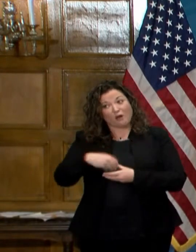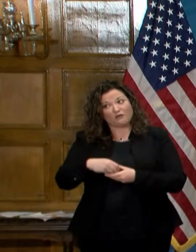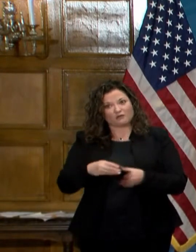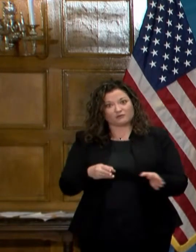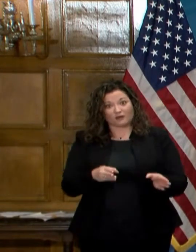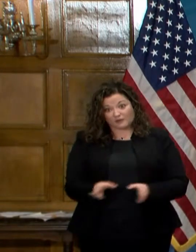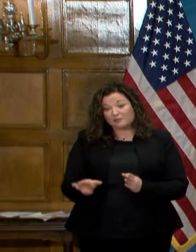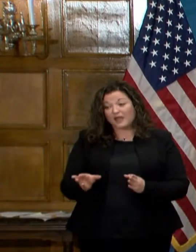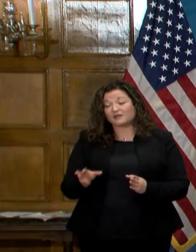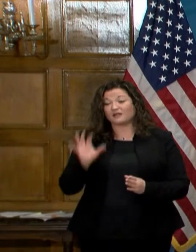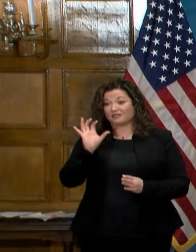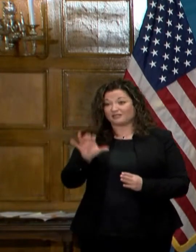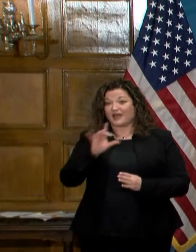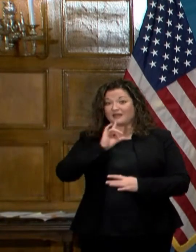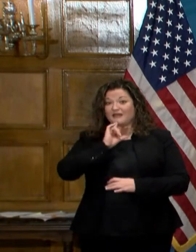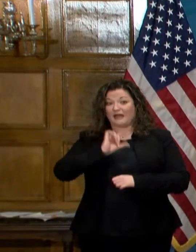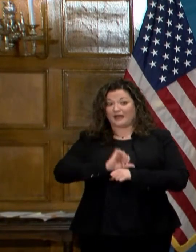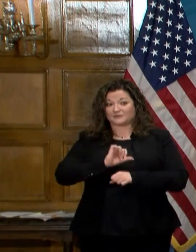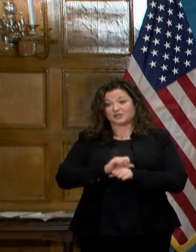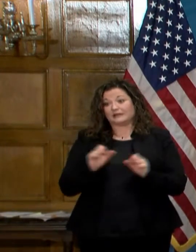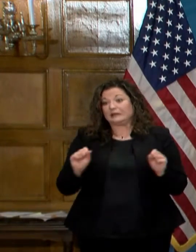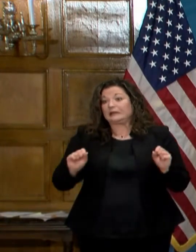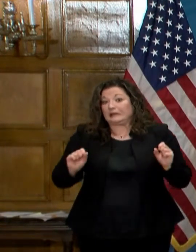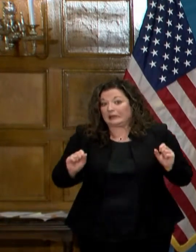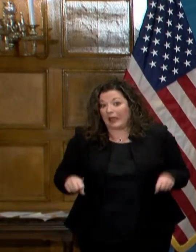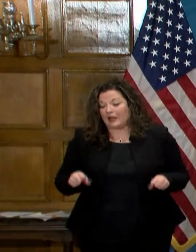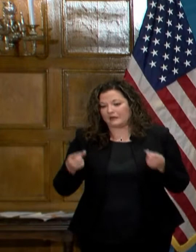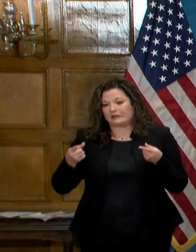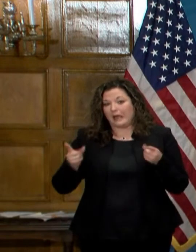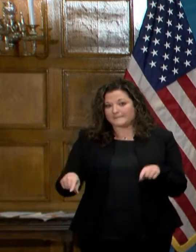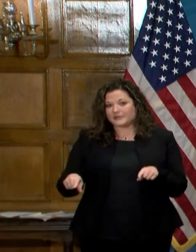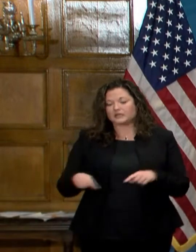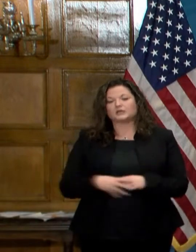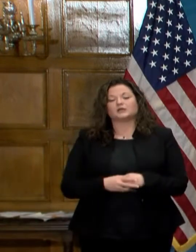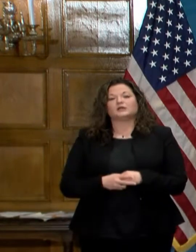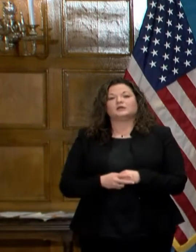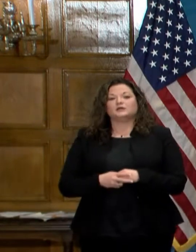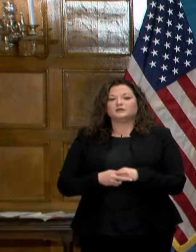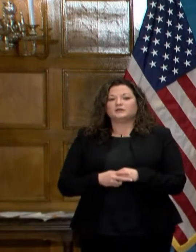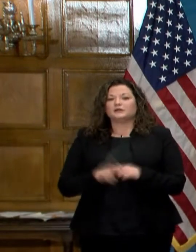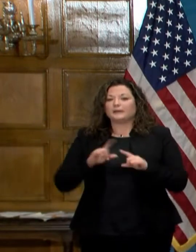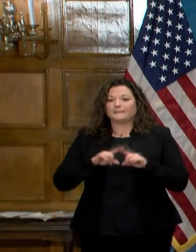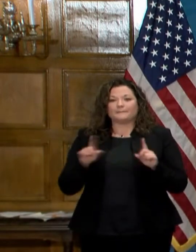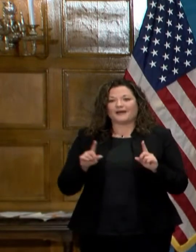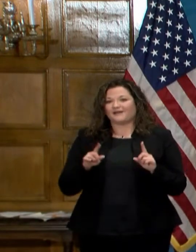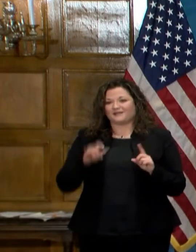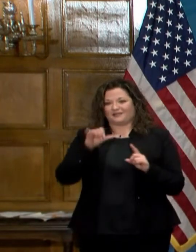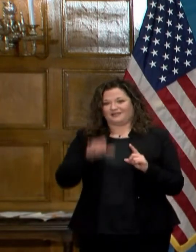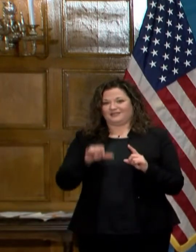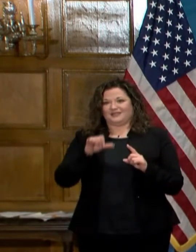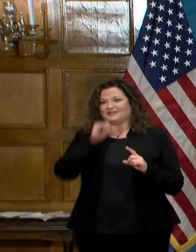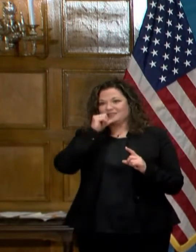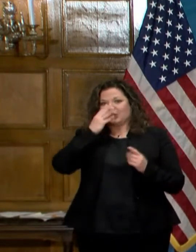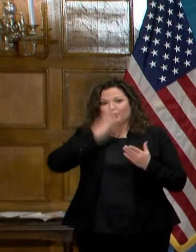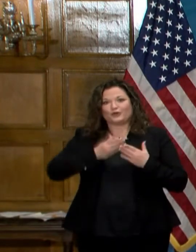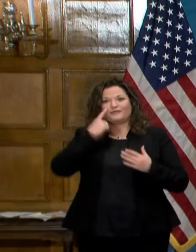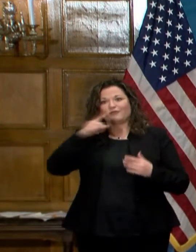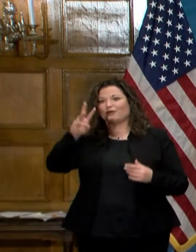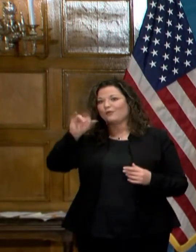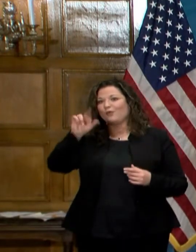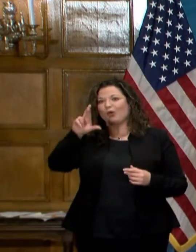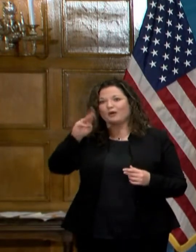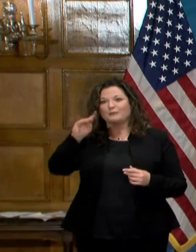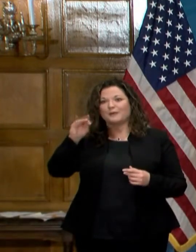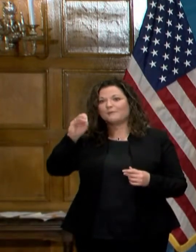that absolutely can be done. But it's not, it would not be good to have War Memorial Stadium for a